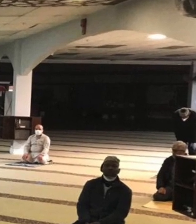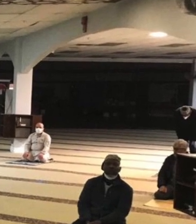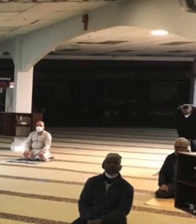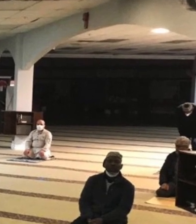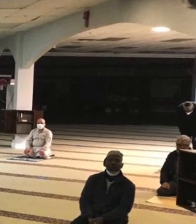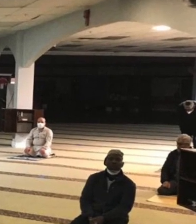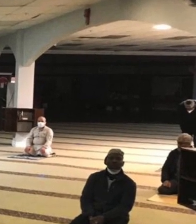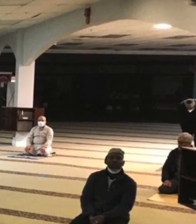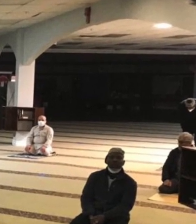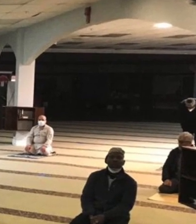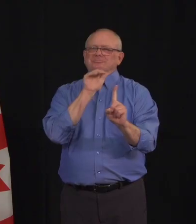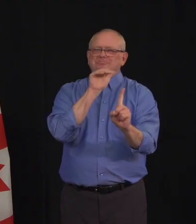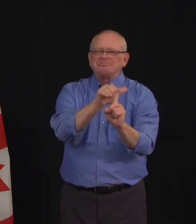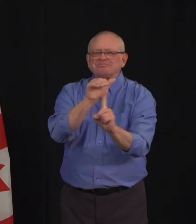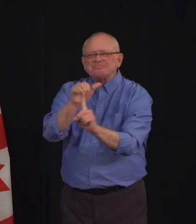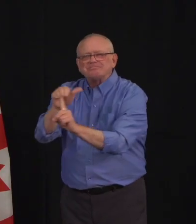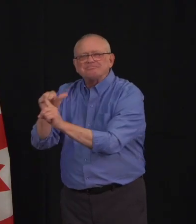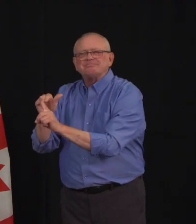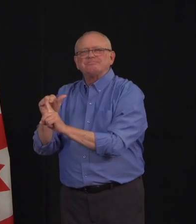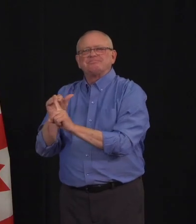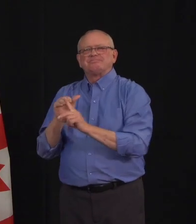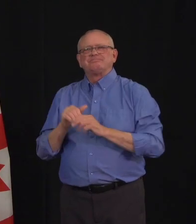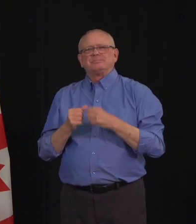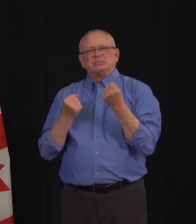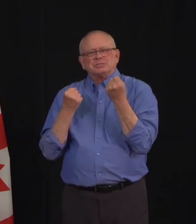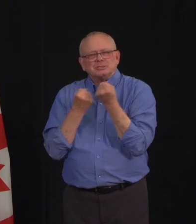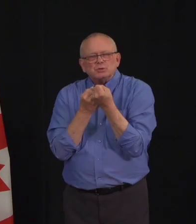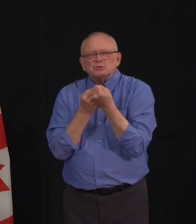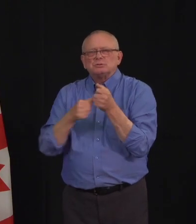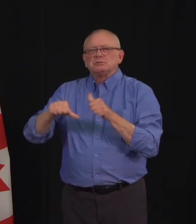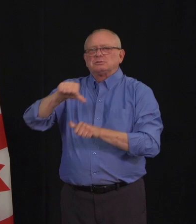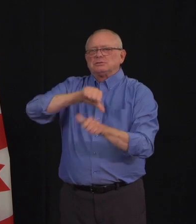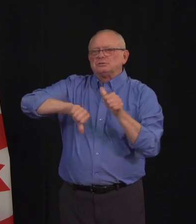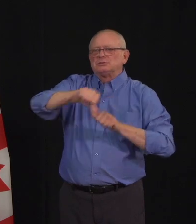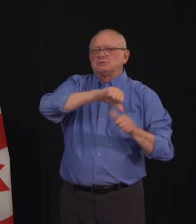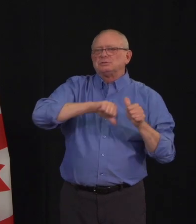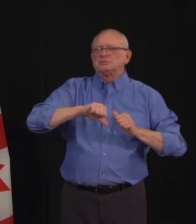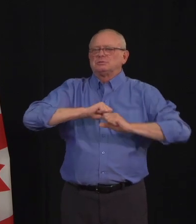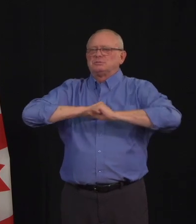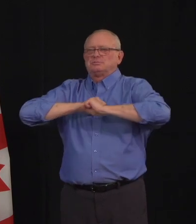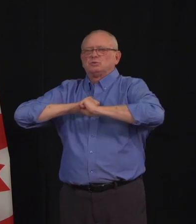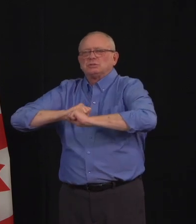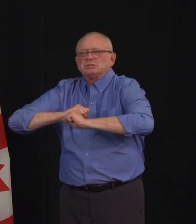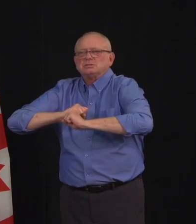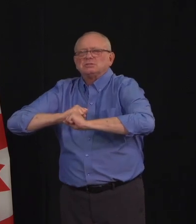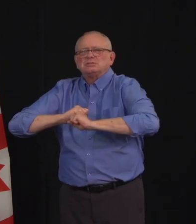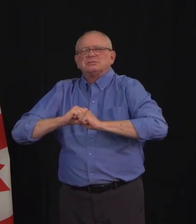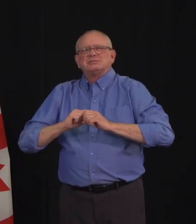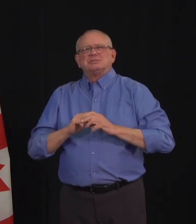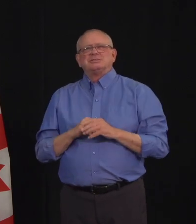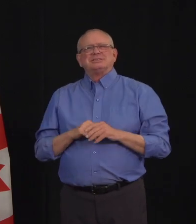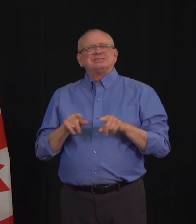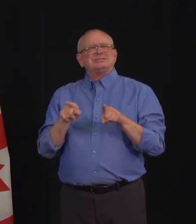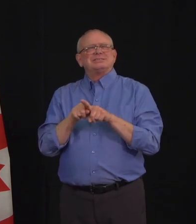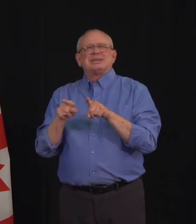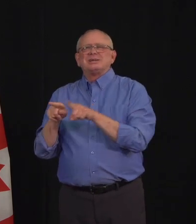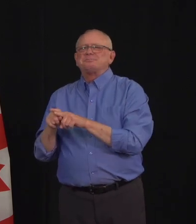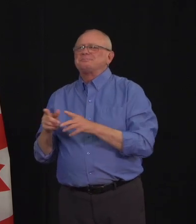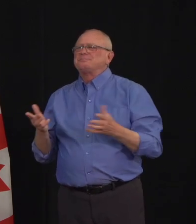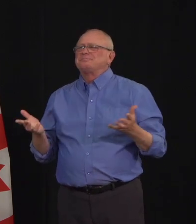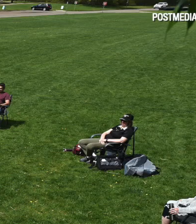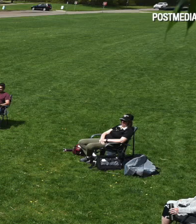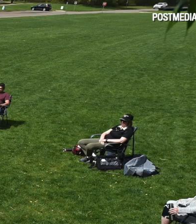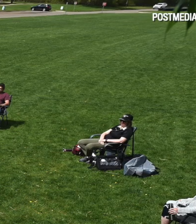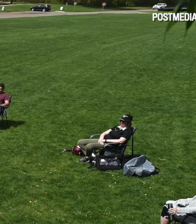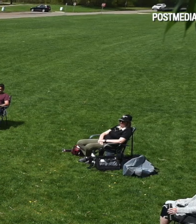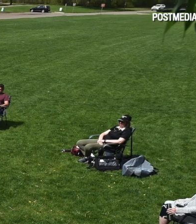take responsibility for protecting our communities. And so the same basic messages that I've talked about for months now in